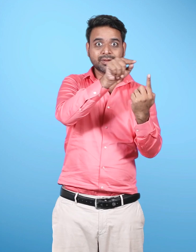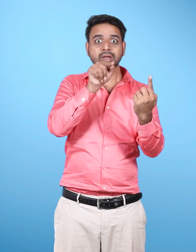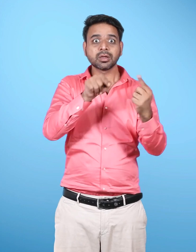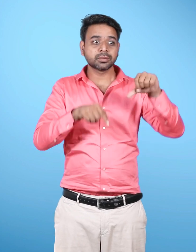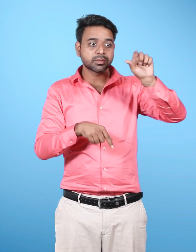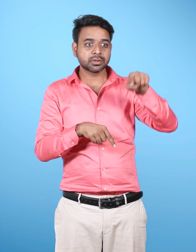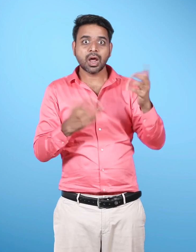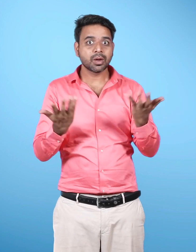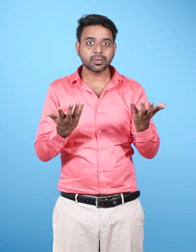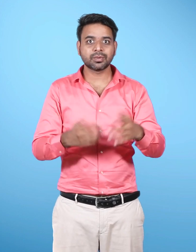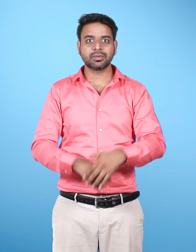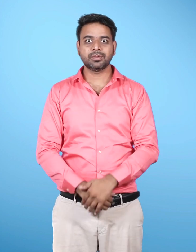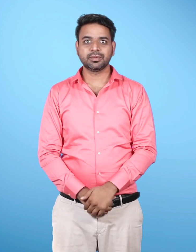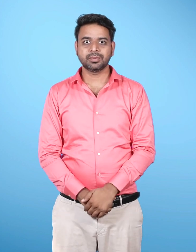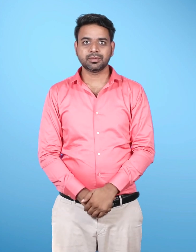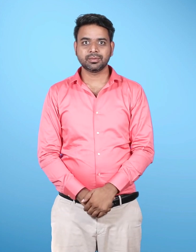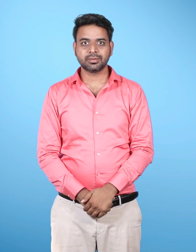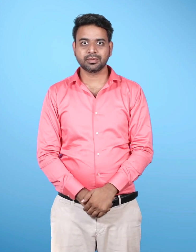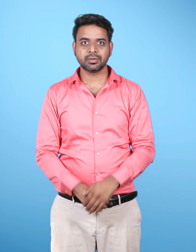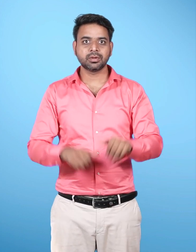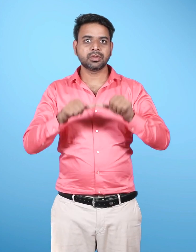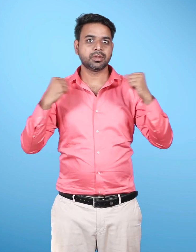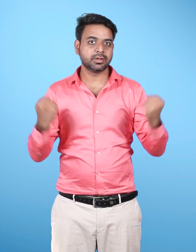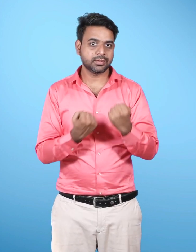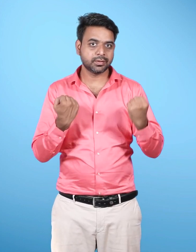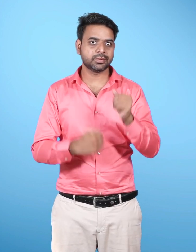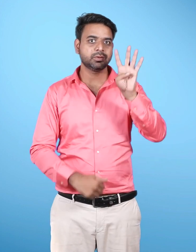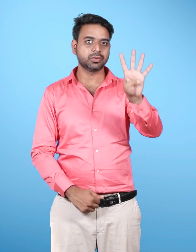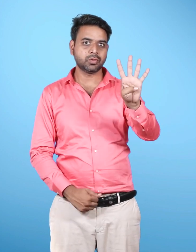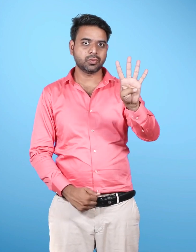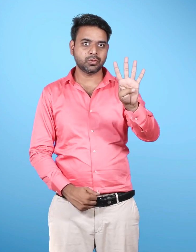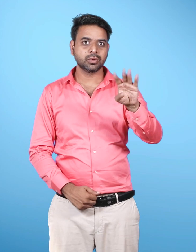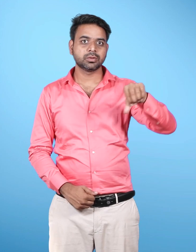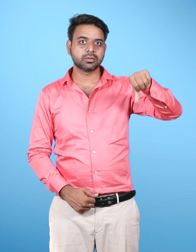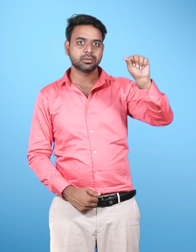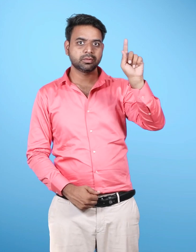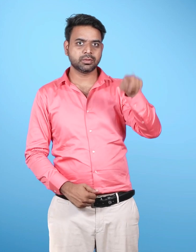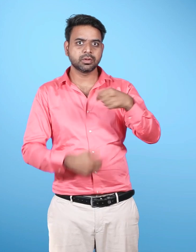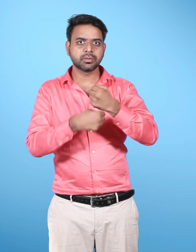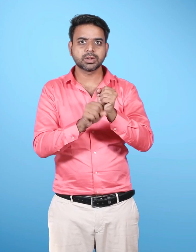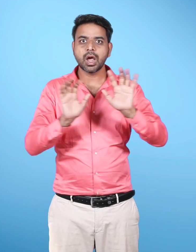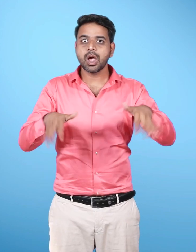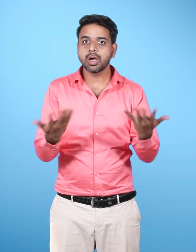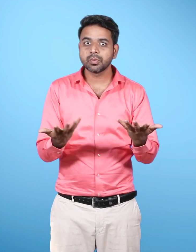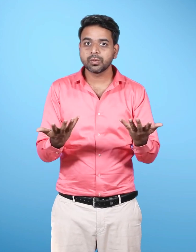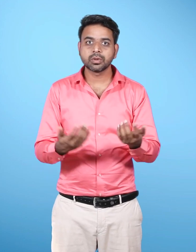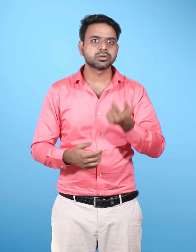Activity 4. You can make a switch using two